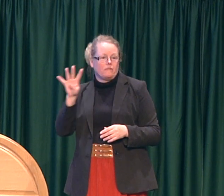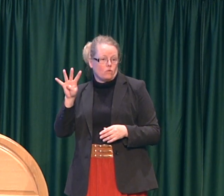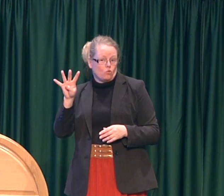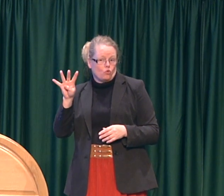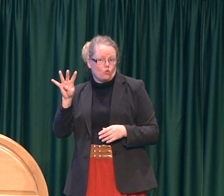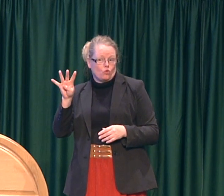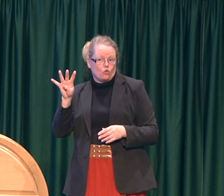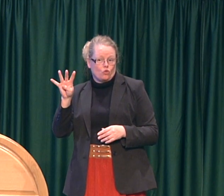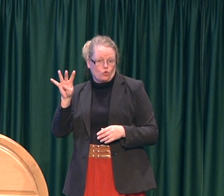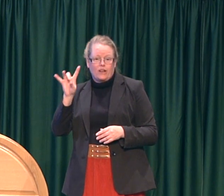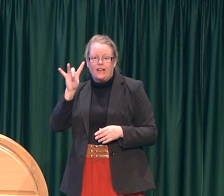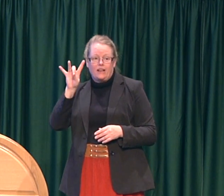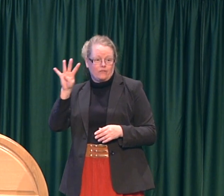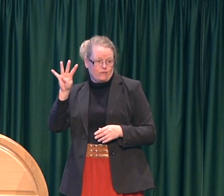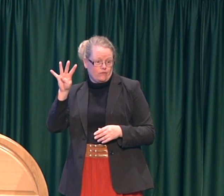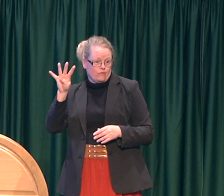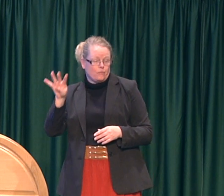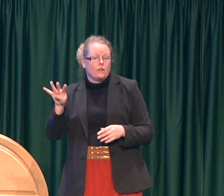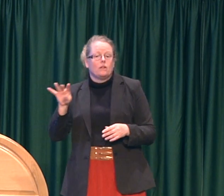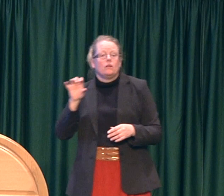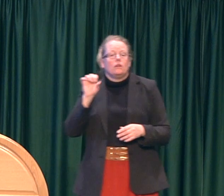When my grandmother was 84,